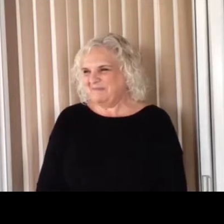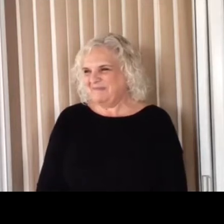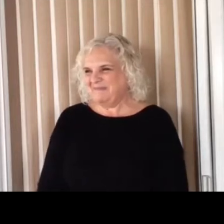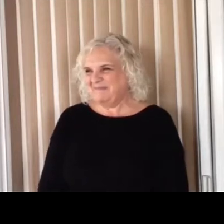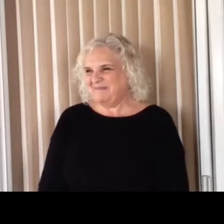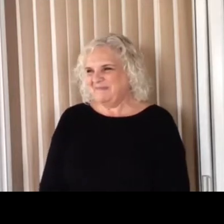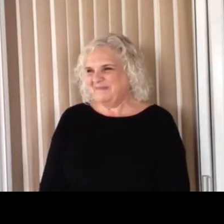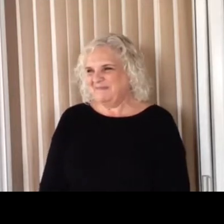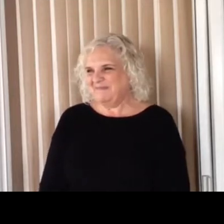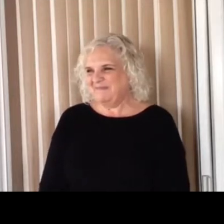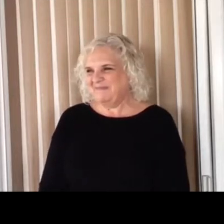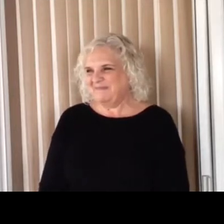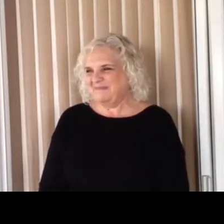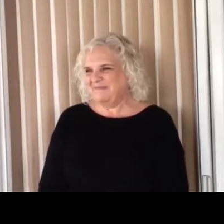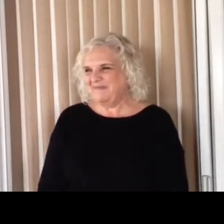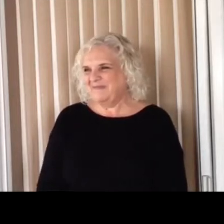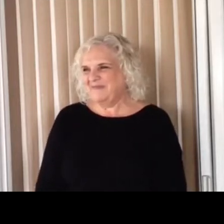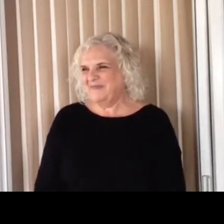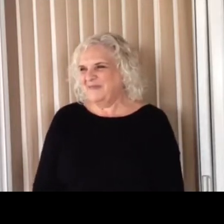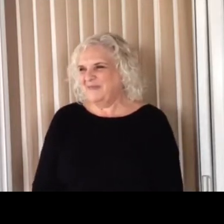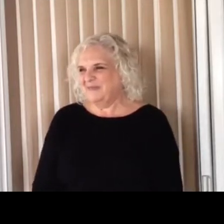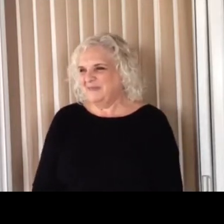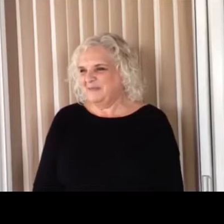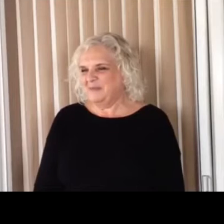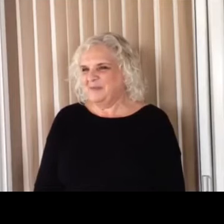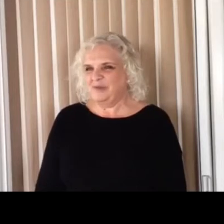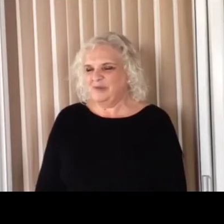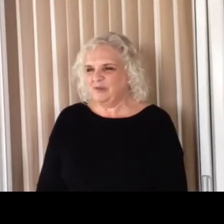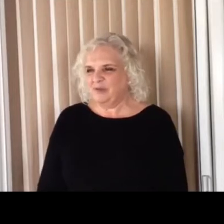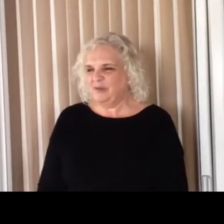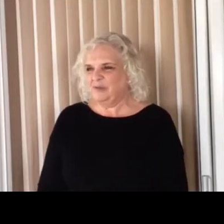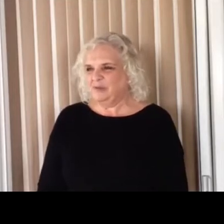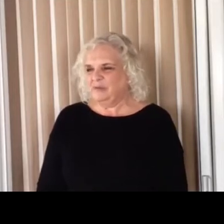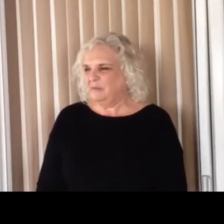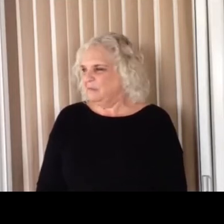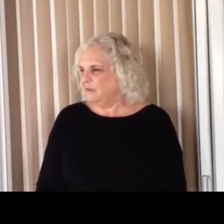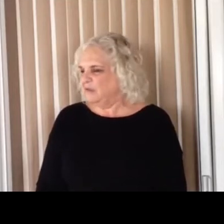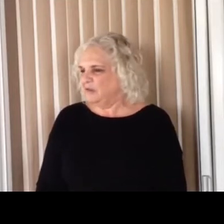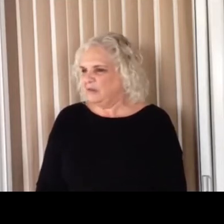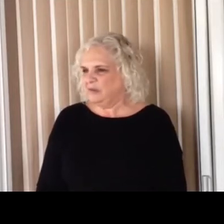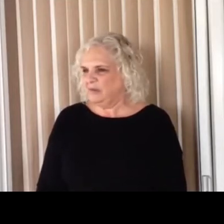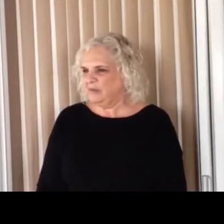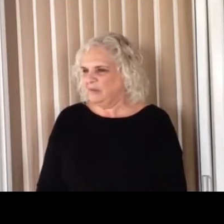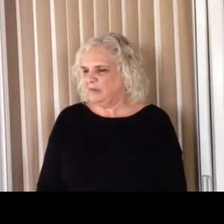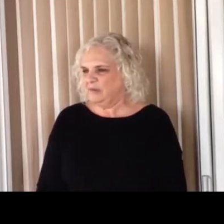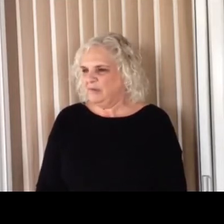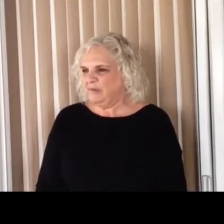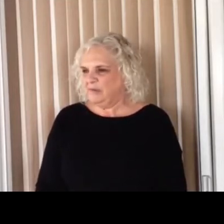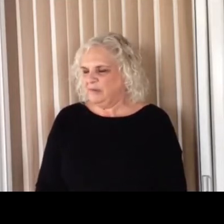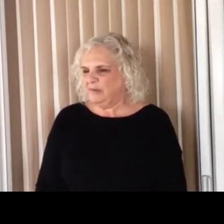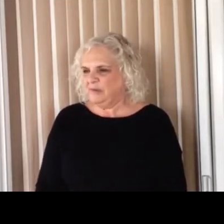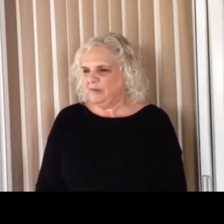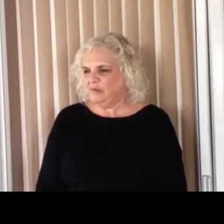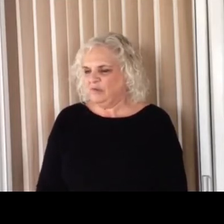So now I will start Hey, Dan, this is Kim. a little bit about Yes. who I am. There's